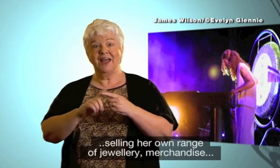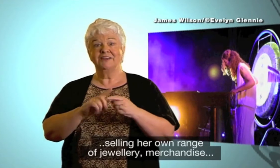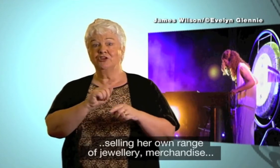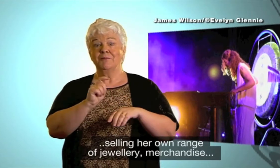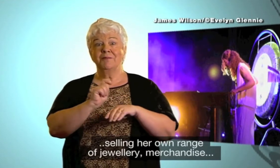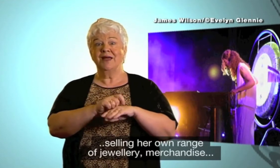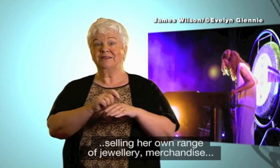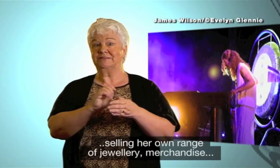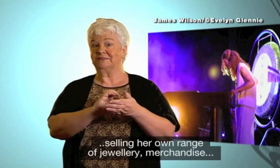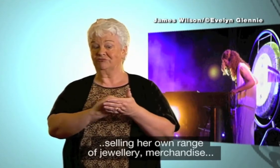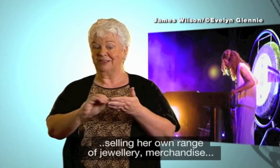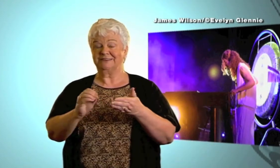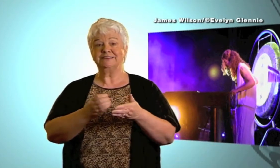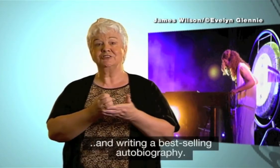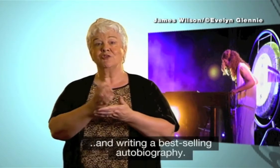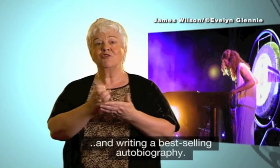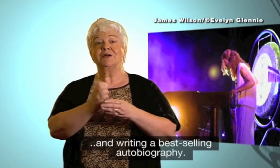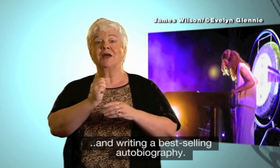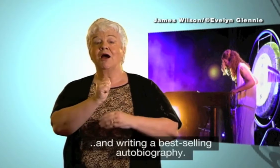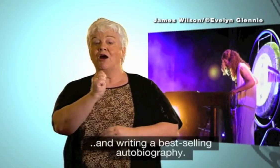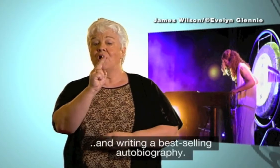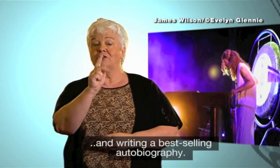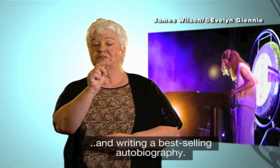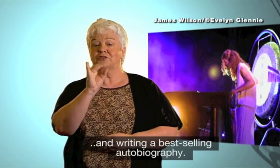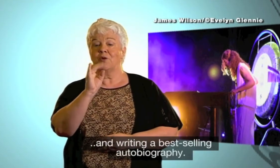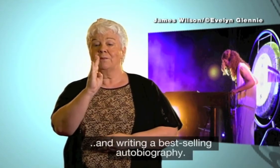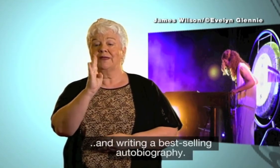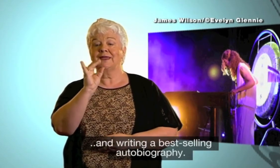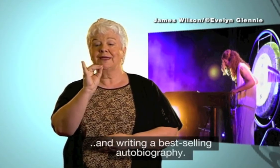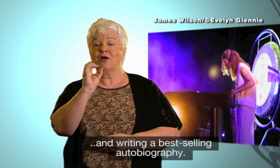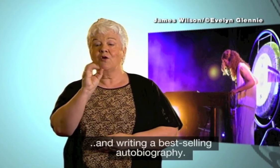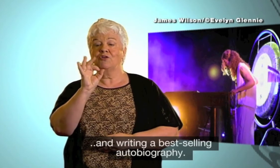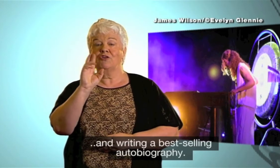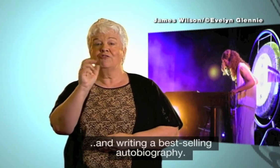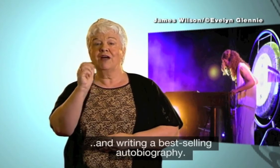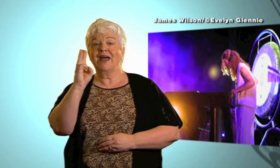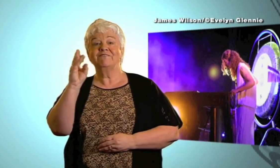merchandise, and writing a best-selling autobiography.